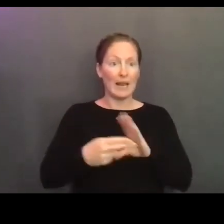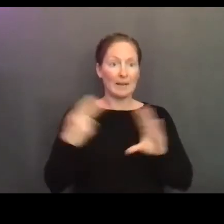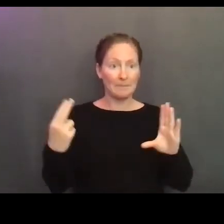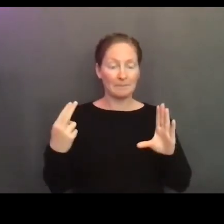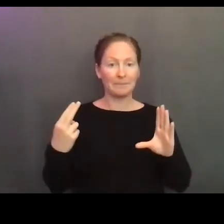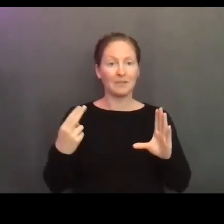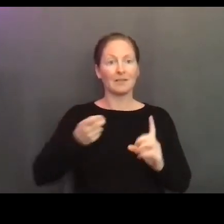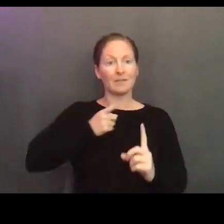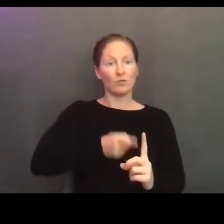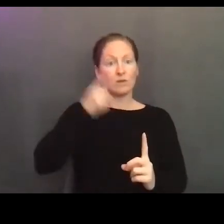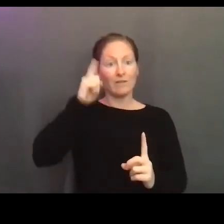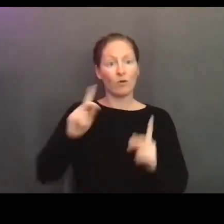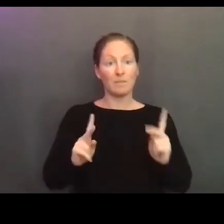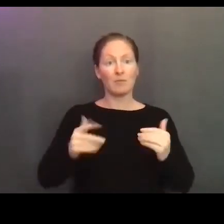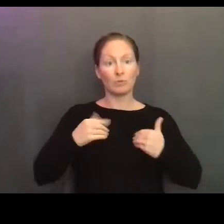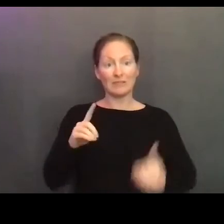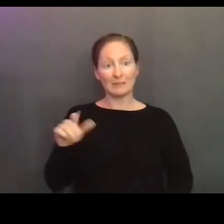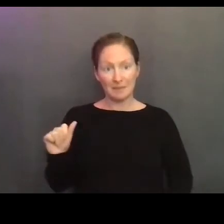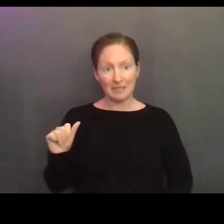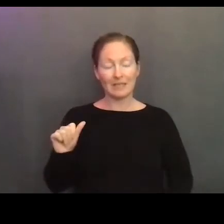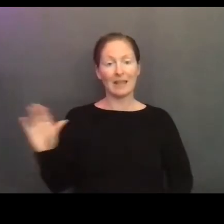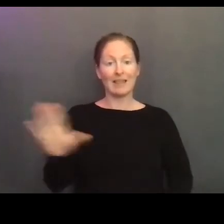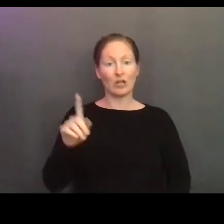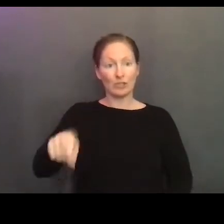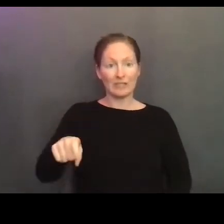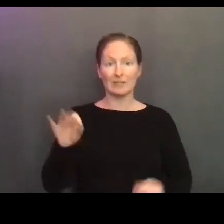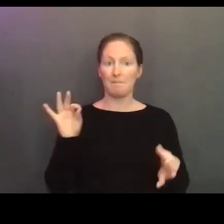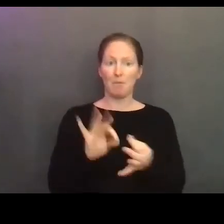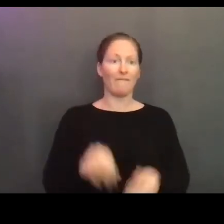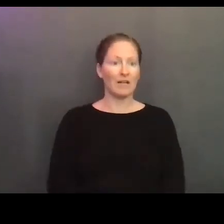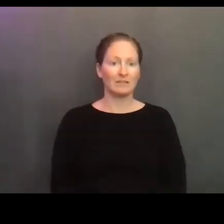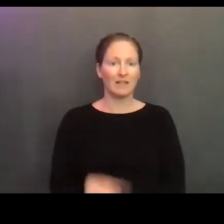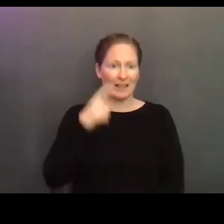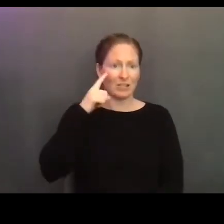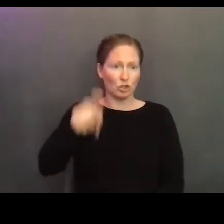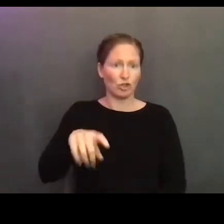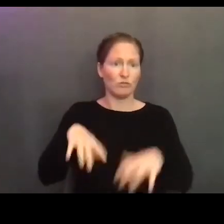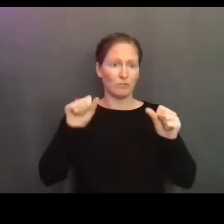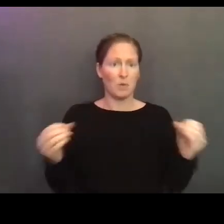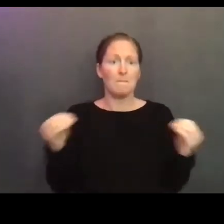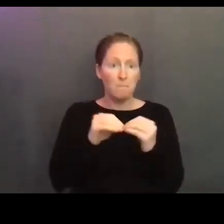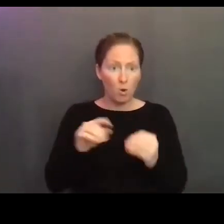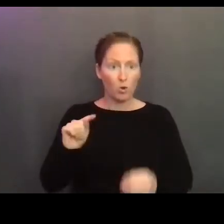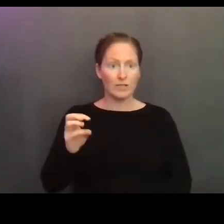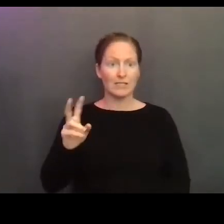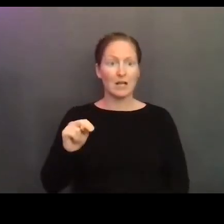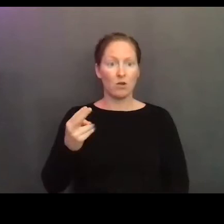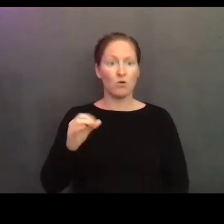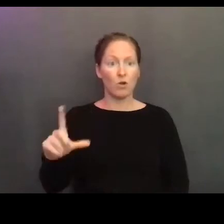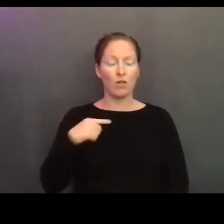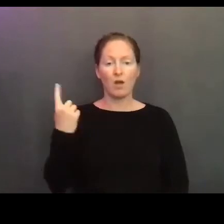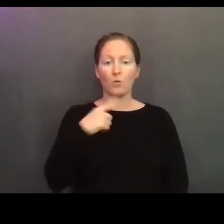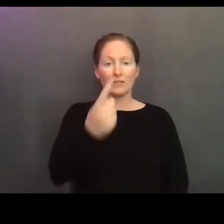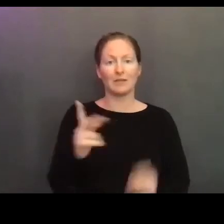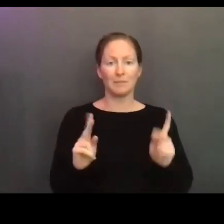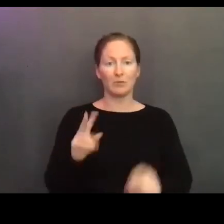with disabilities and those needs, would be absolutely perfect. I think we should have more of those town halls. I tell people all the time, there are